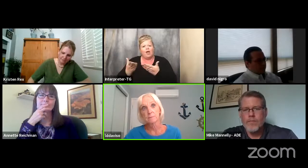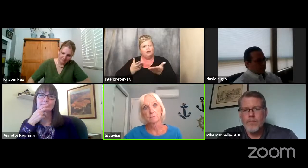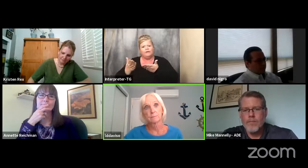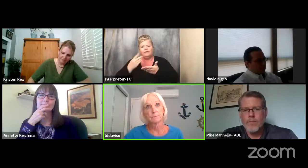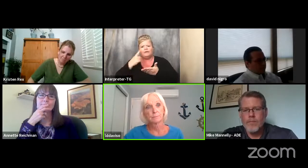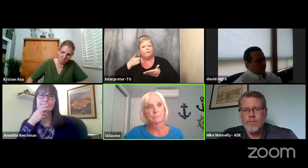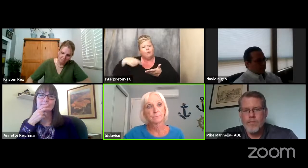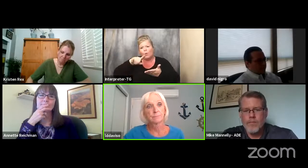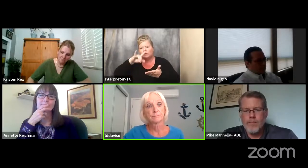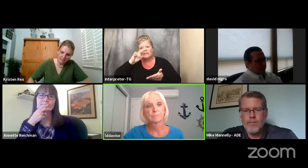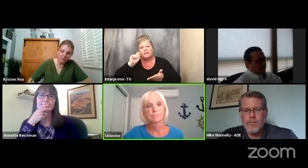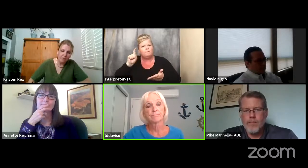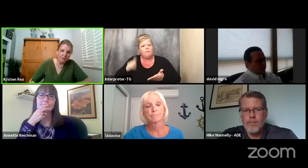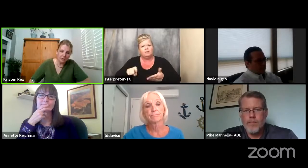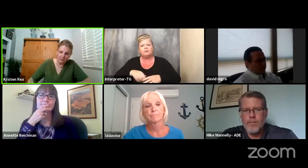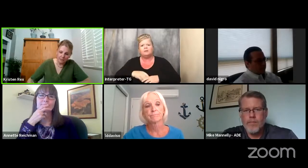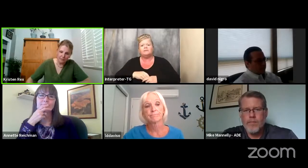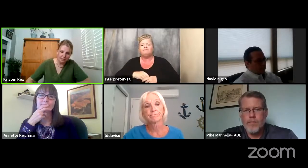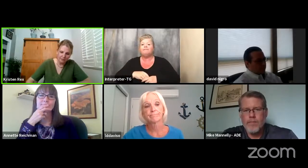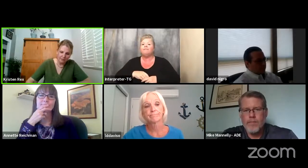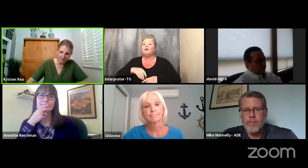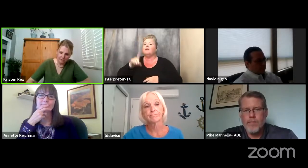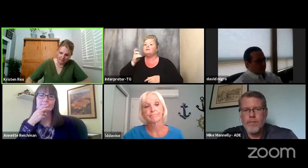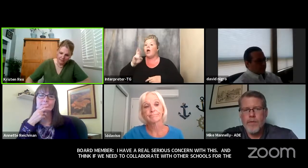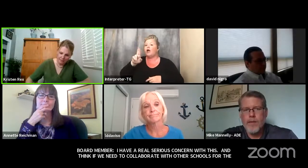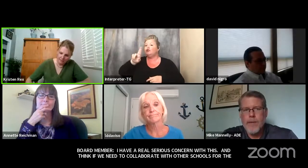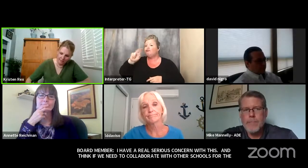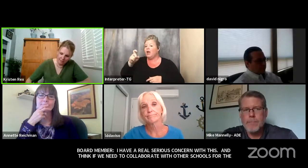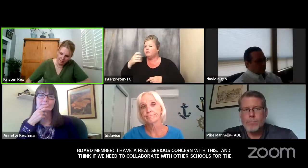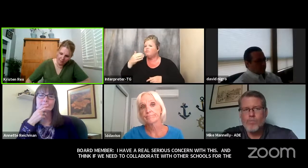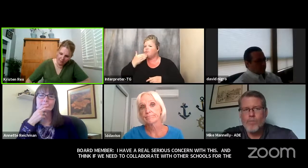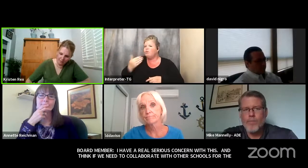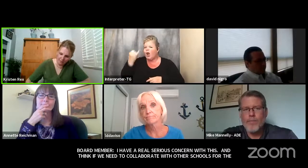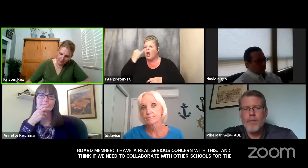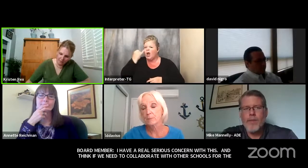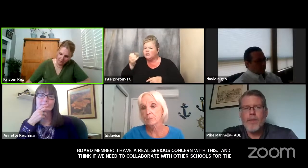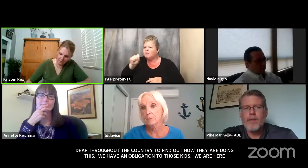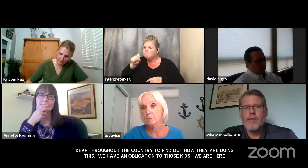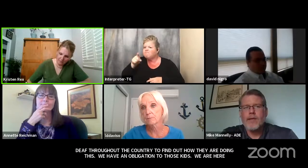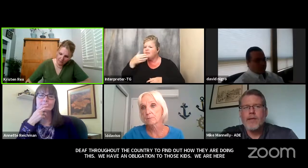kids. Thank you. That's a great idea.